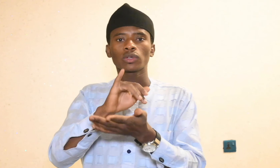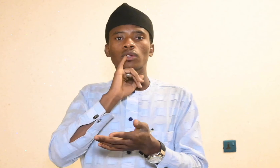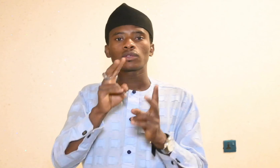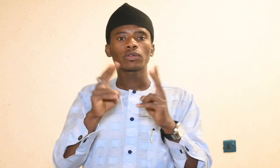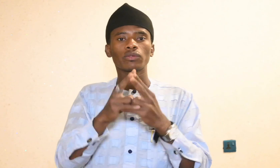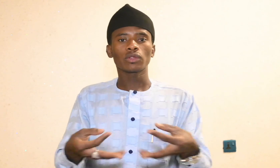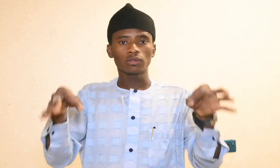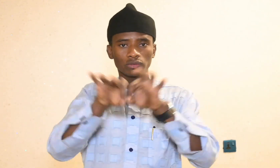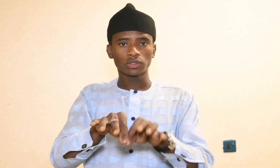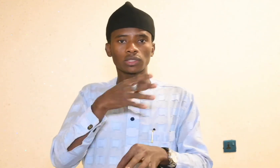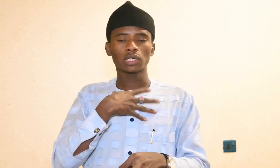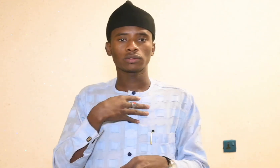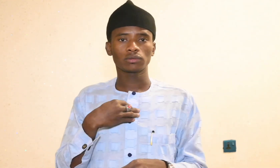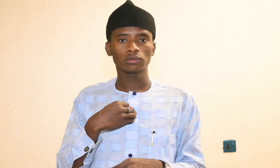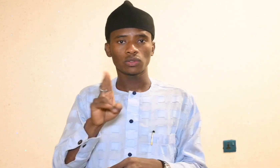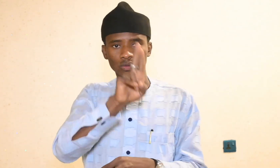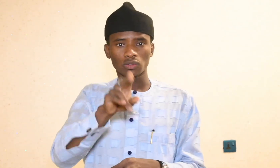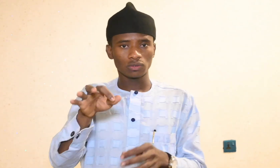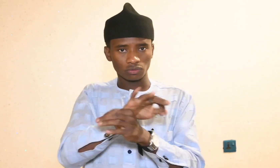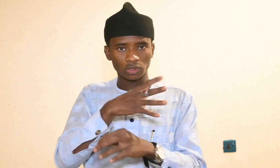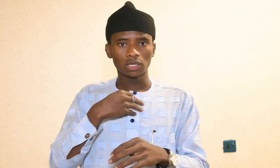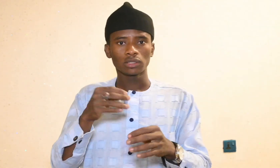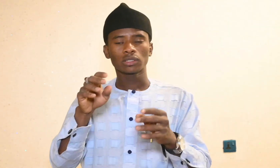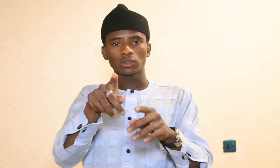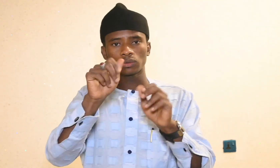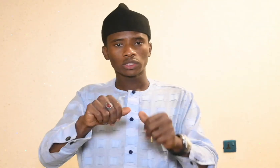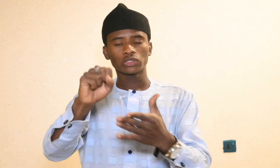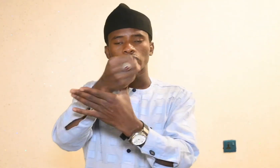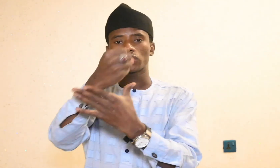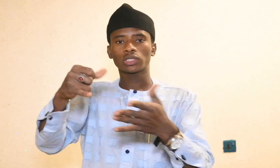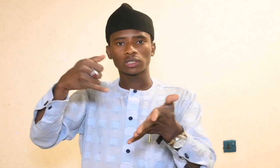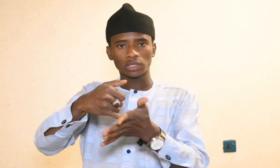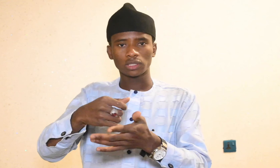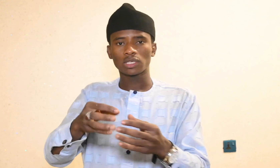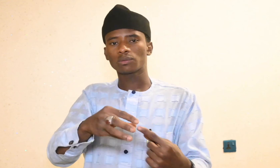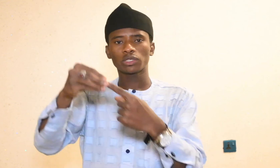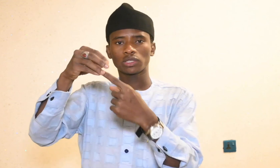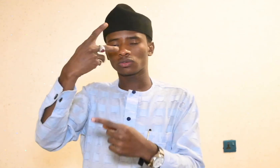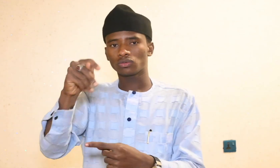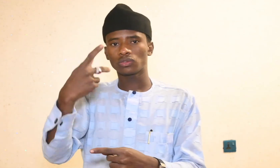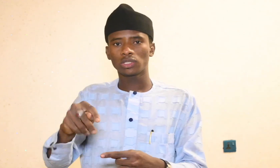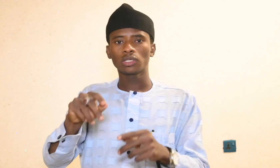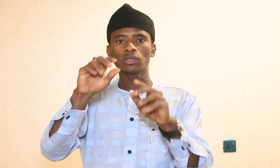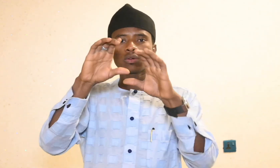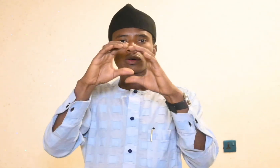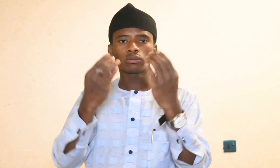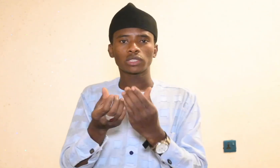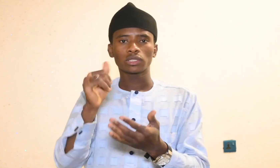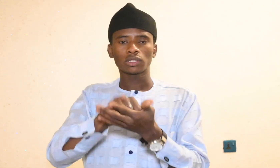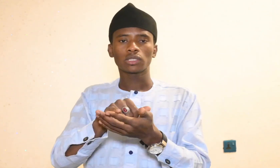and important, you can share it, especially to the community that need it mostly, and then they